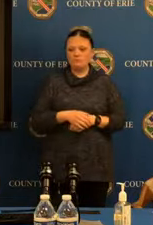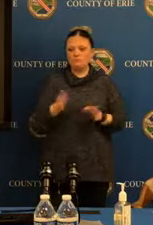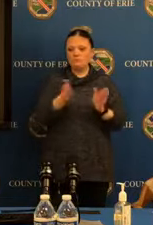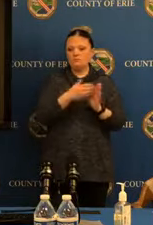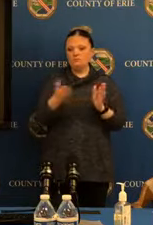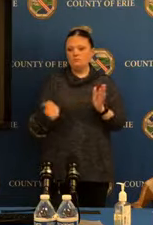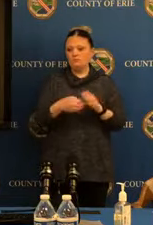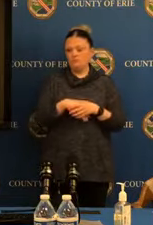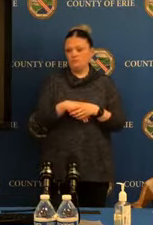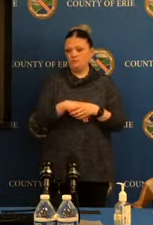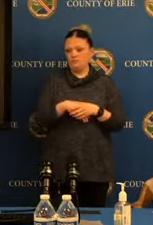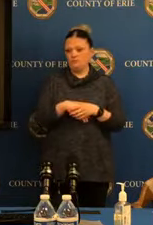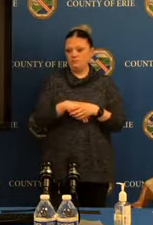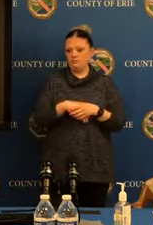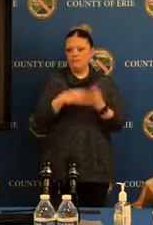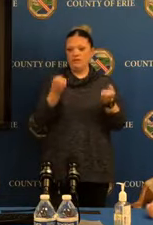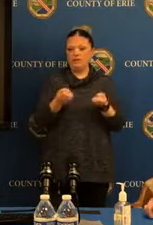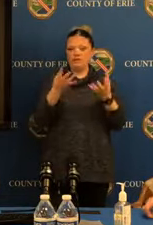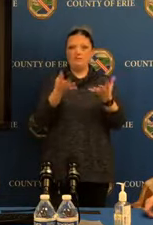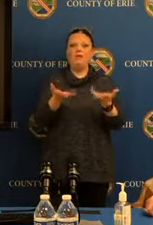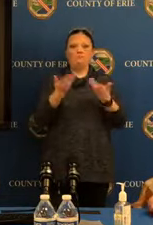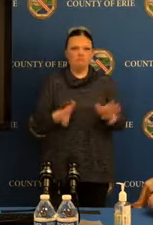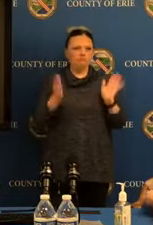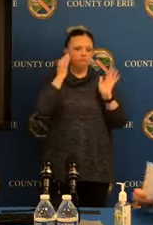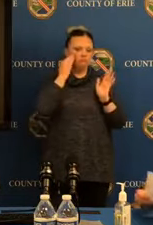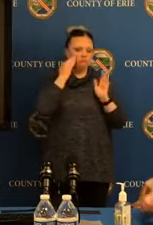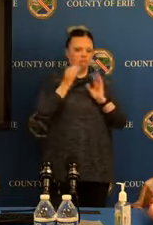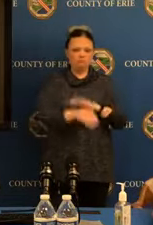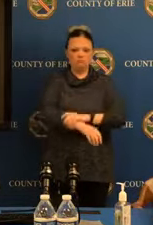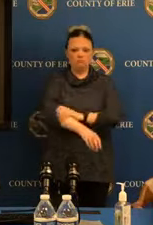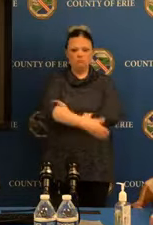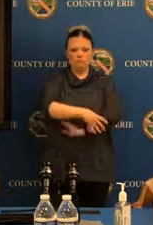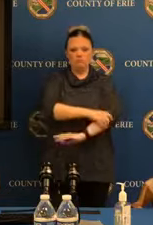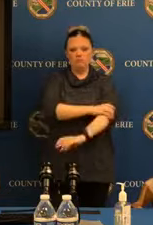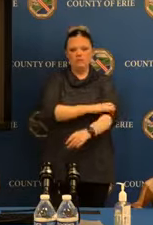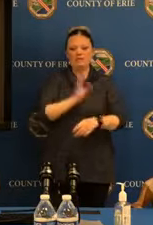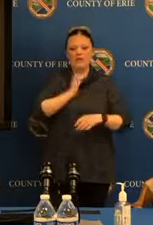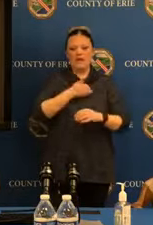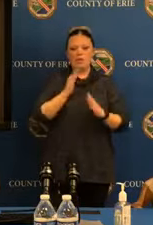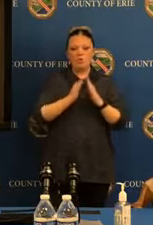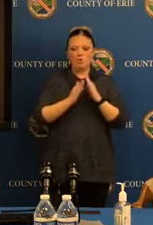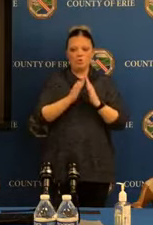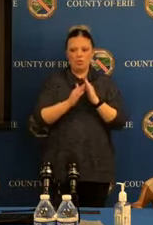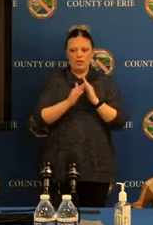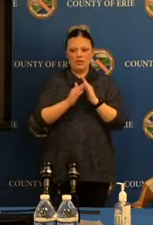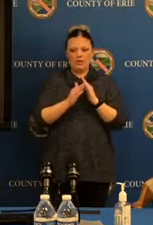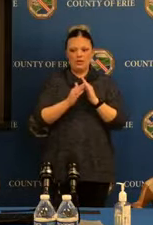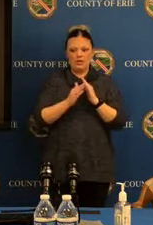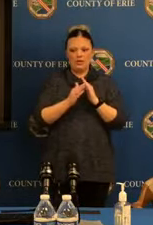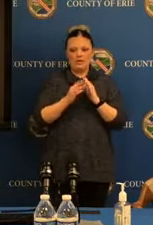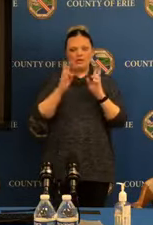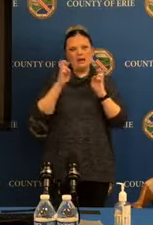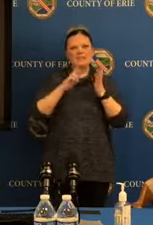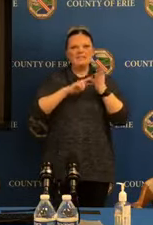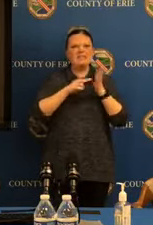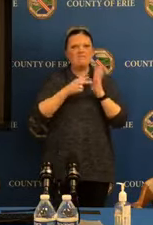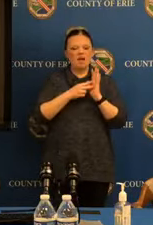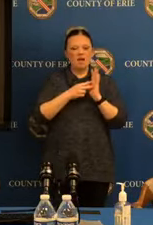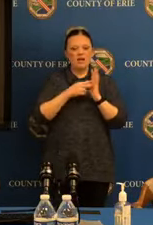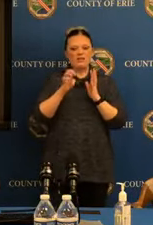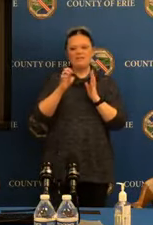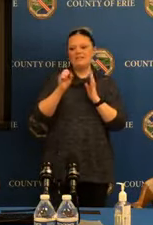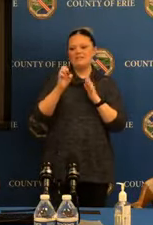share, as many of you know, our community has defined essential services to